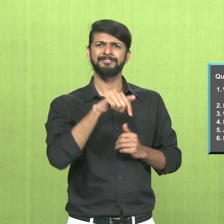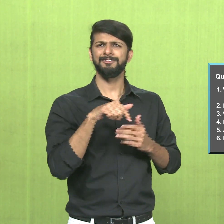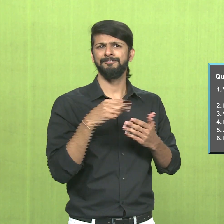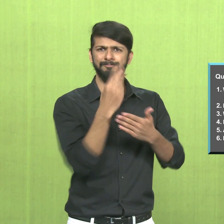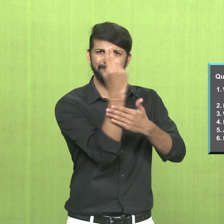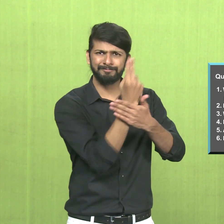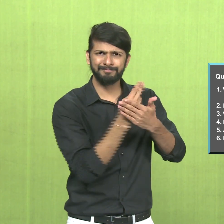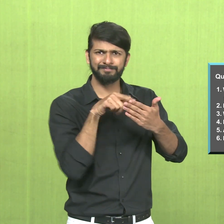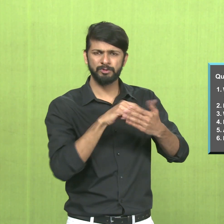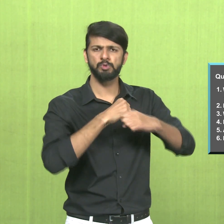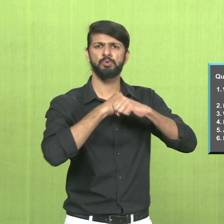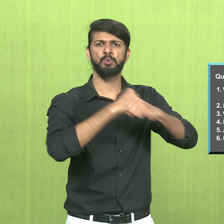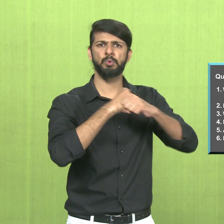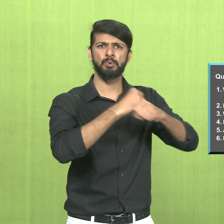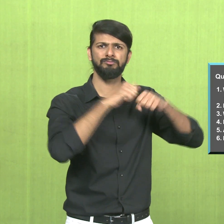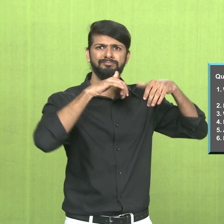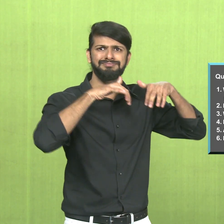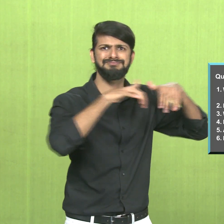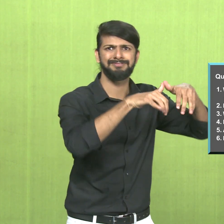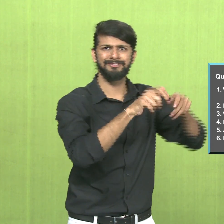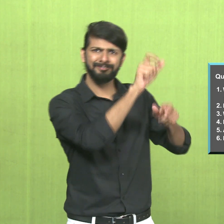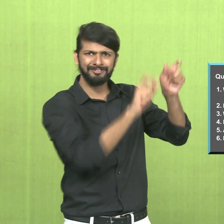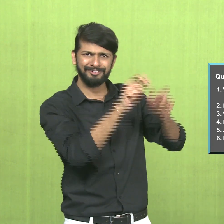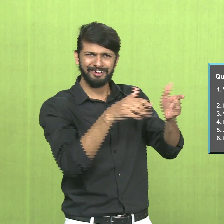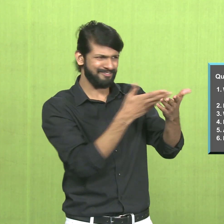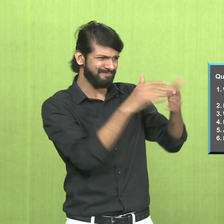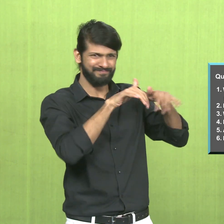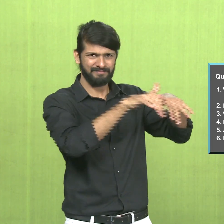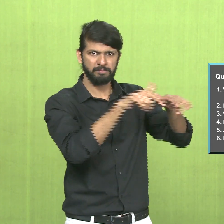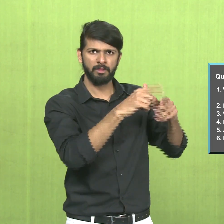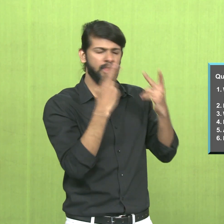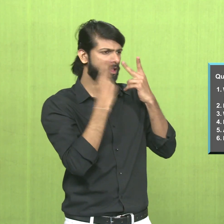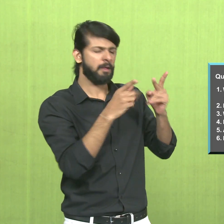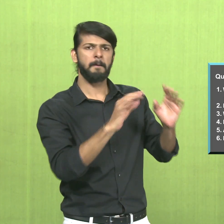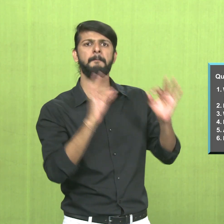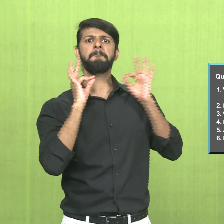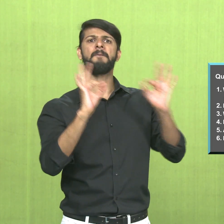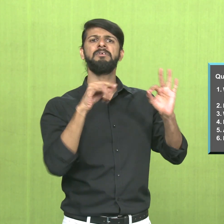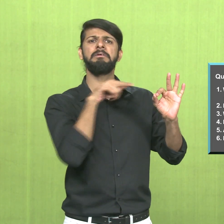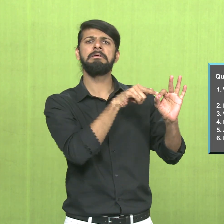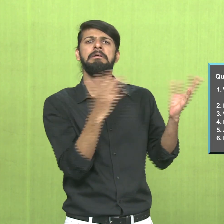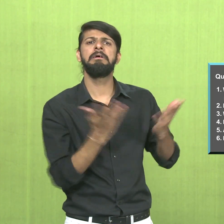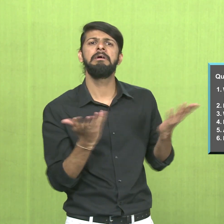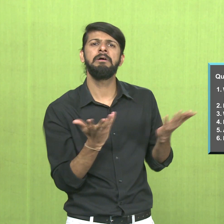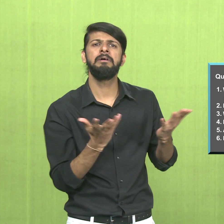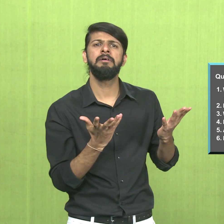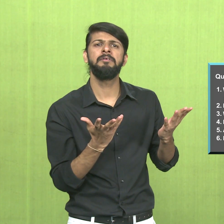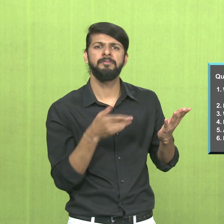Questions related to the fourth painting. Question number 1. What is special about the attire of the riders in the